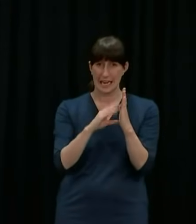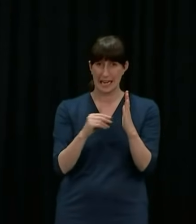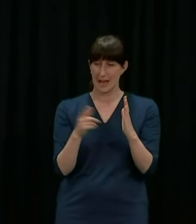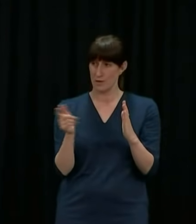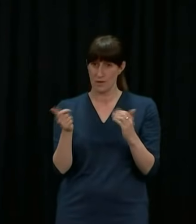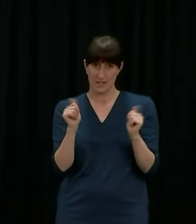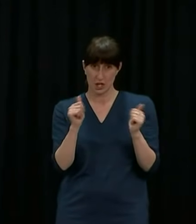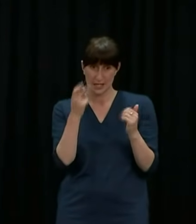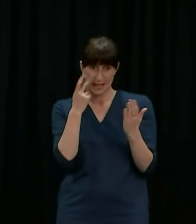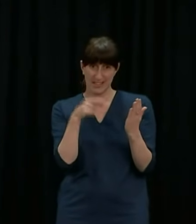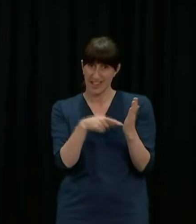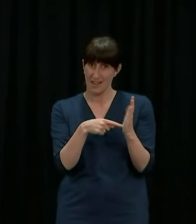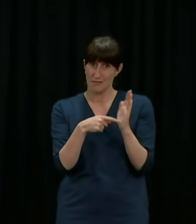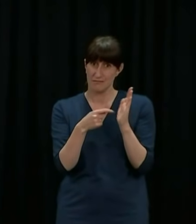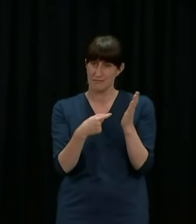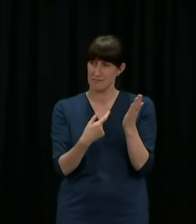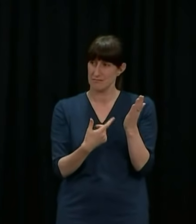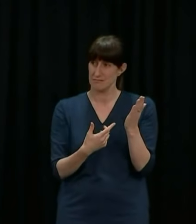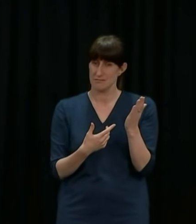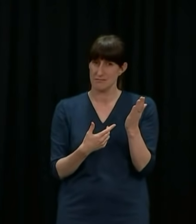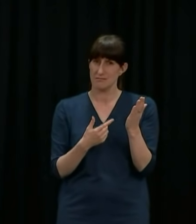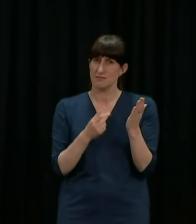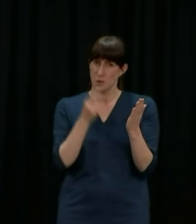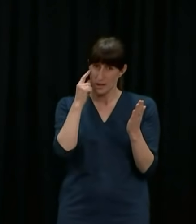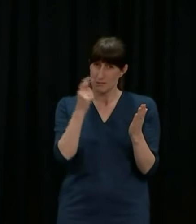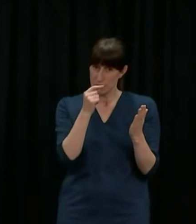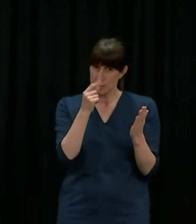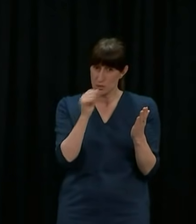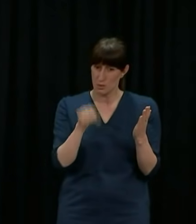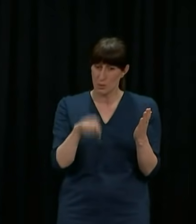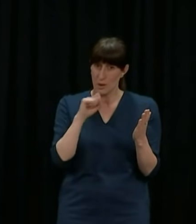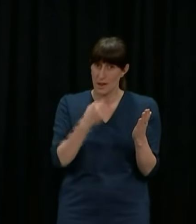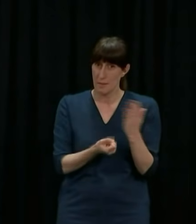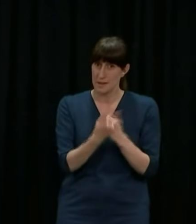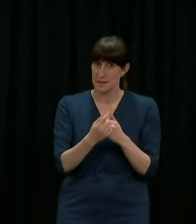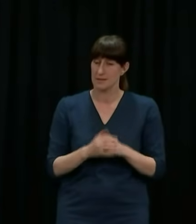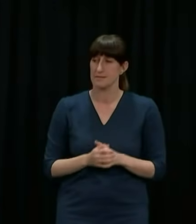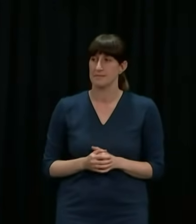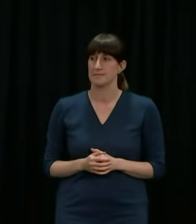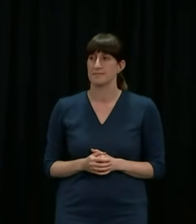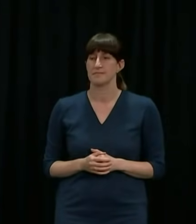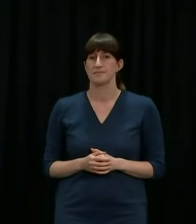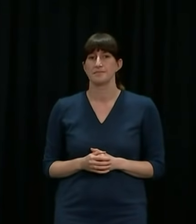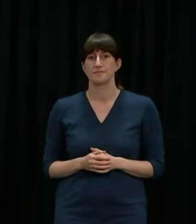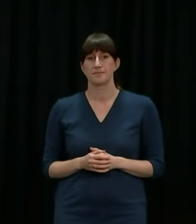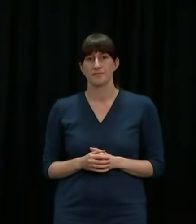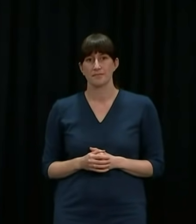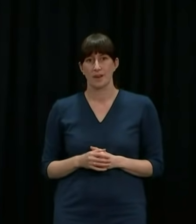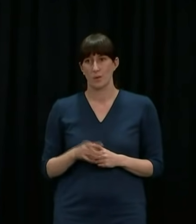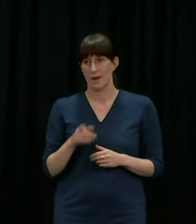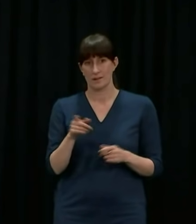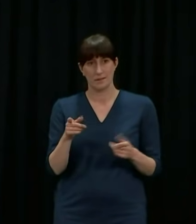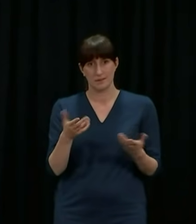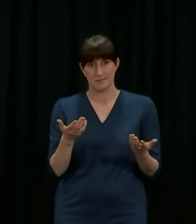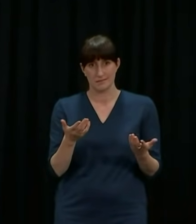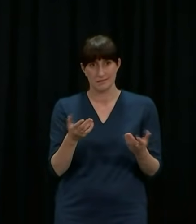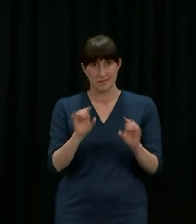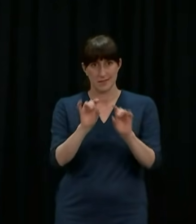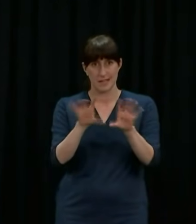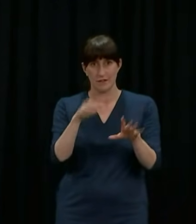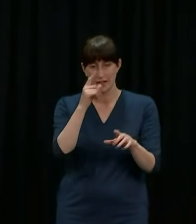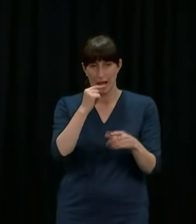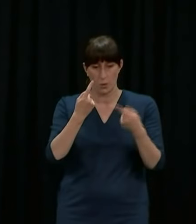and how likely is it to happen? We've seen. I think everyone can do some maths. So if we're looking